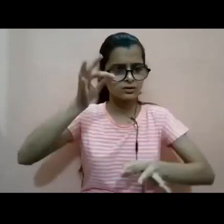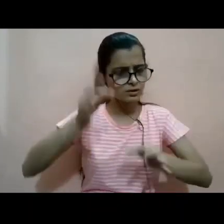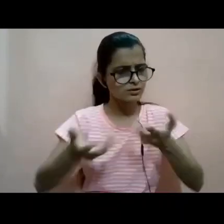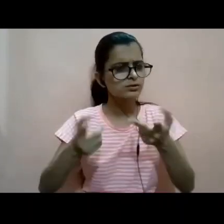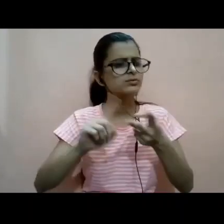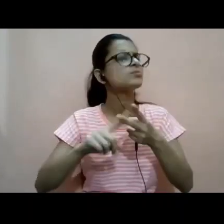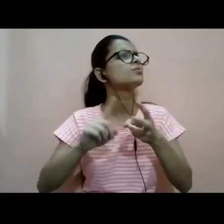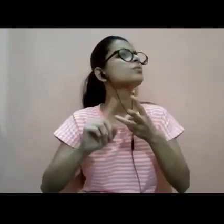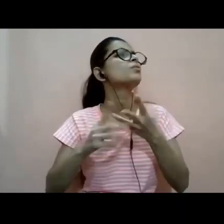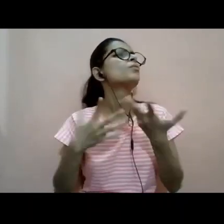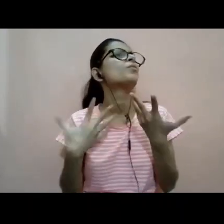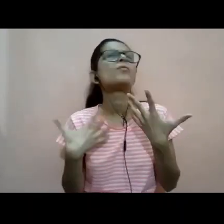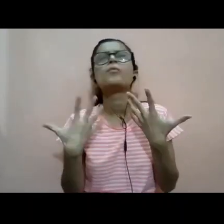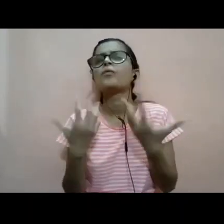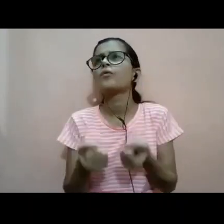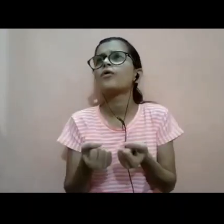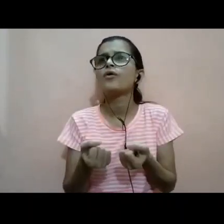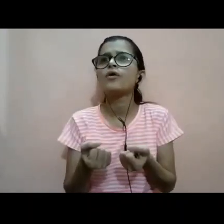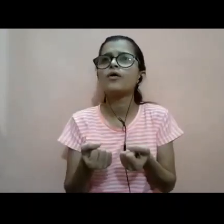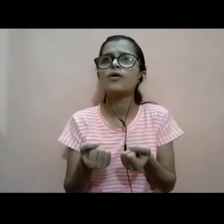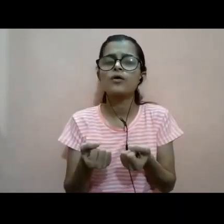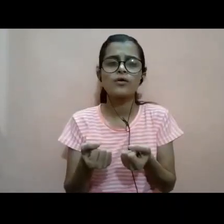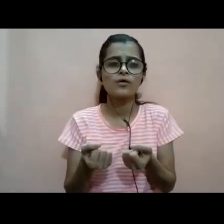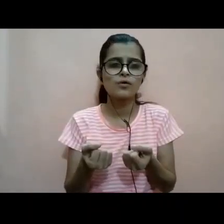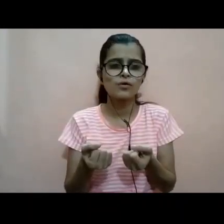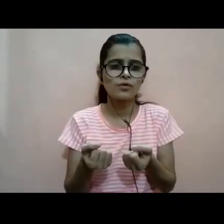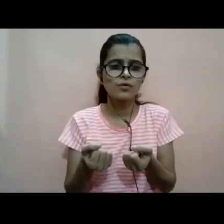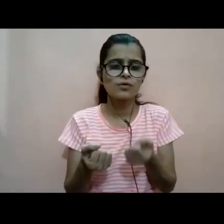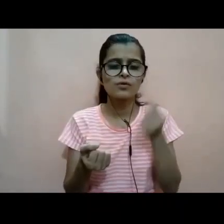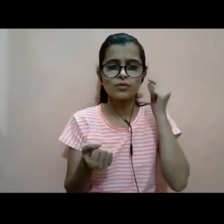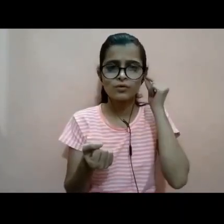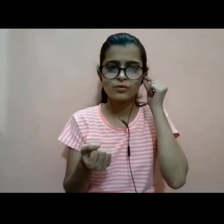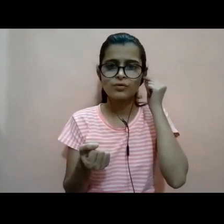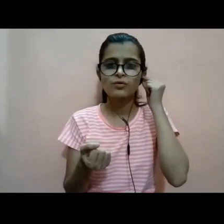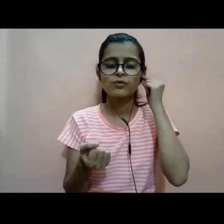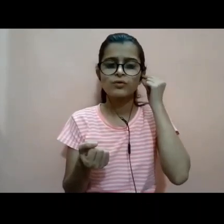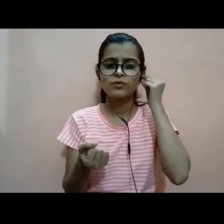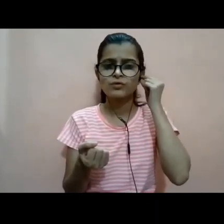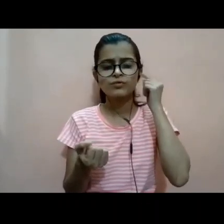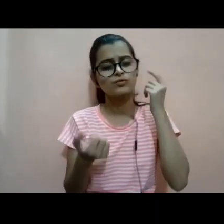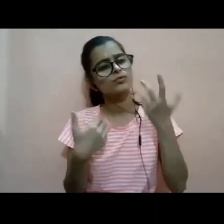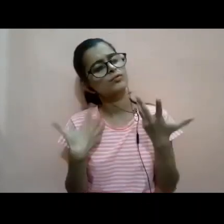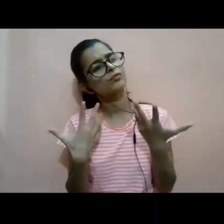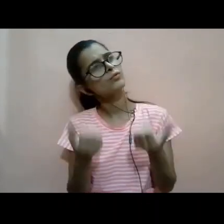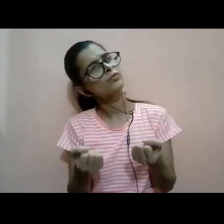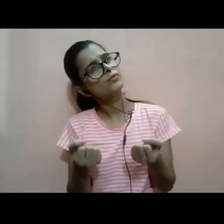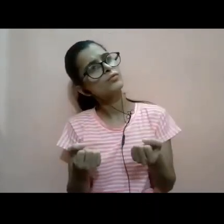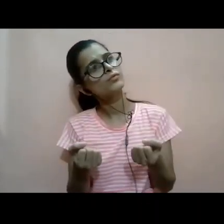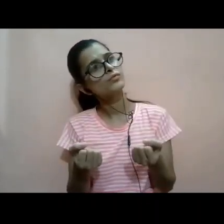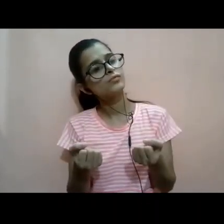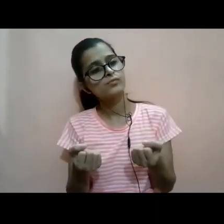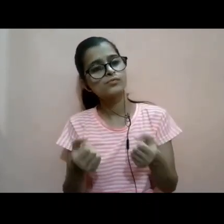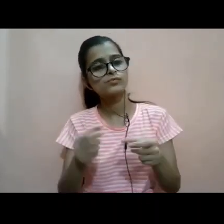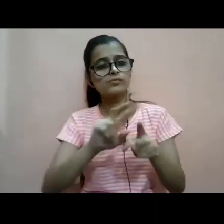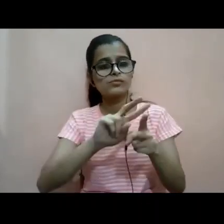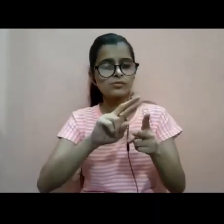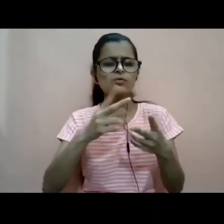no more words of the name Donald or Trump. I want to get rid of